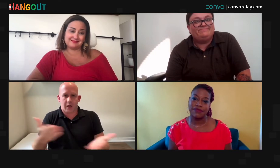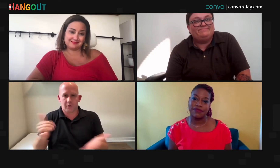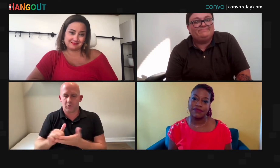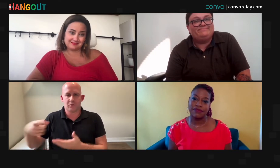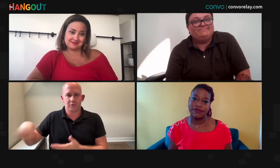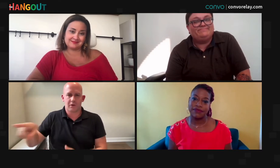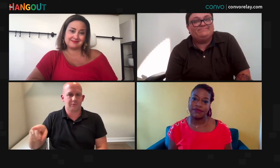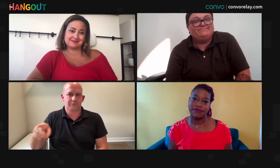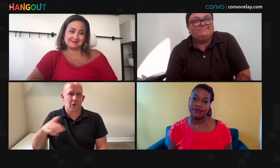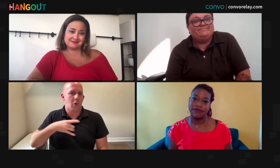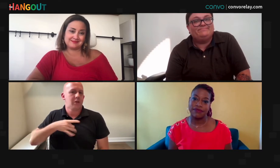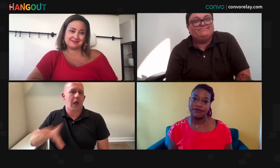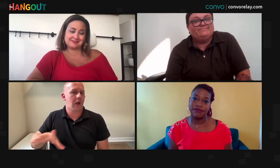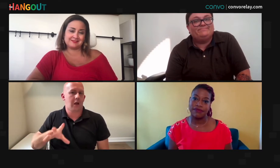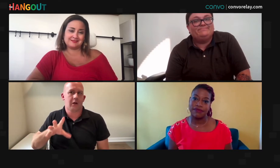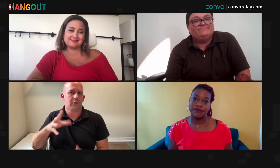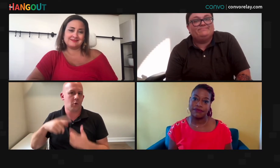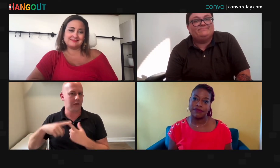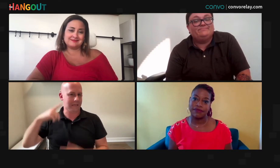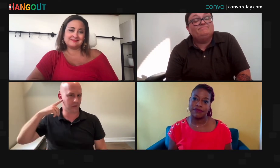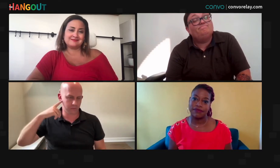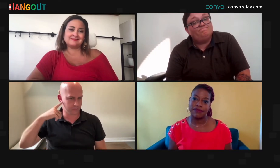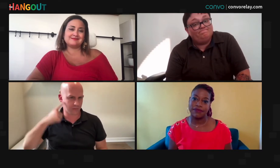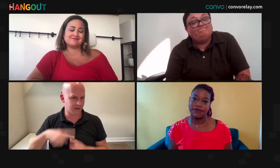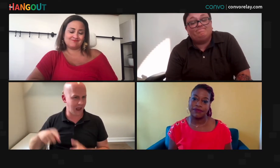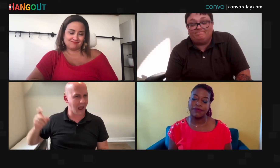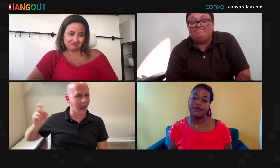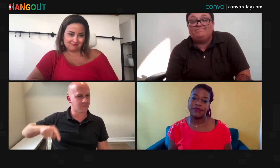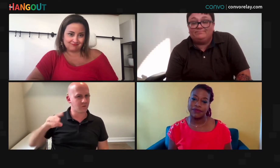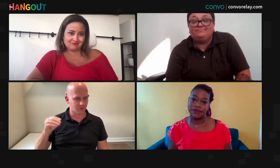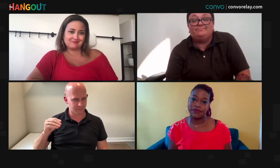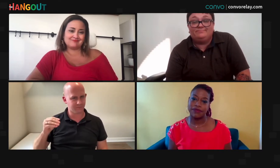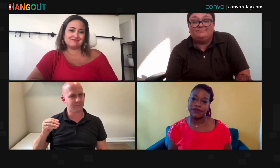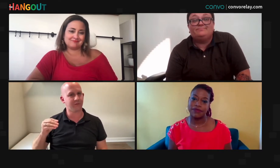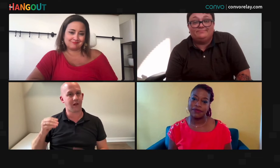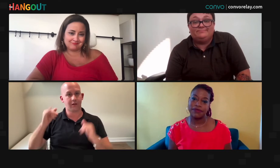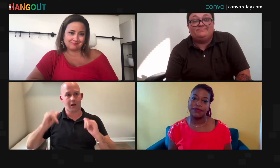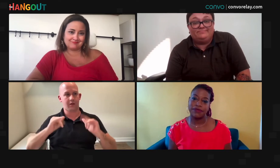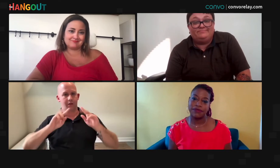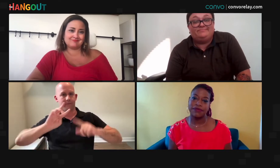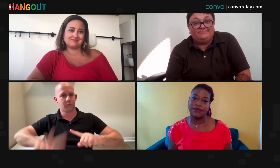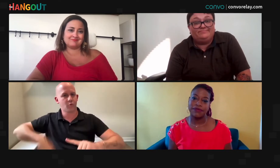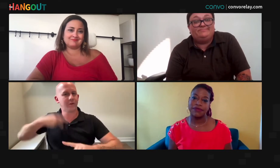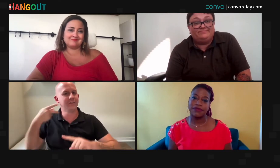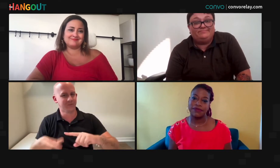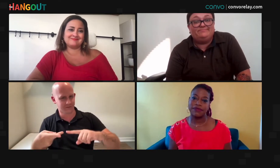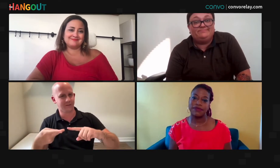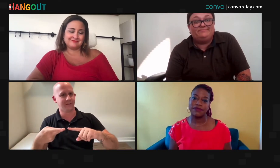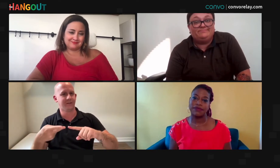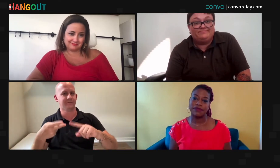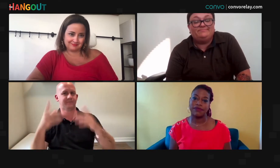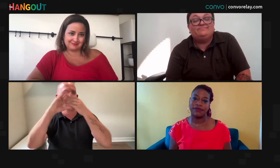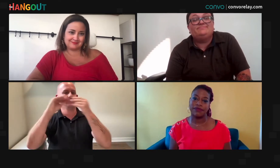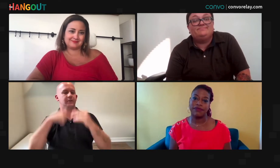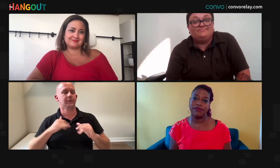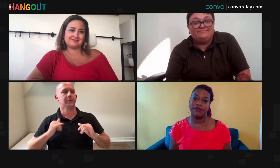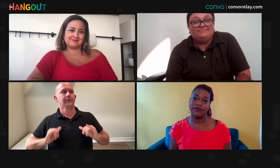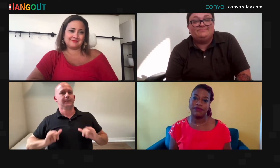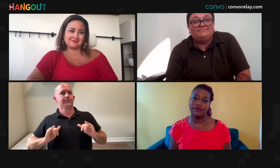So often we tell them things that they don't like to hear, but they need to hear. And being able to put